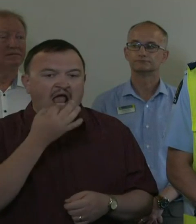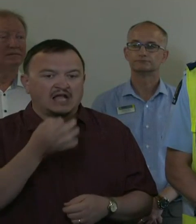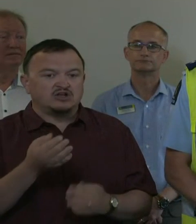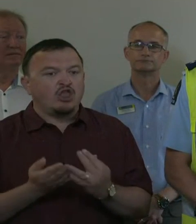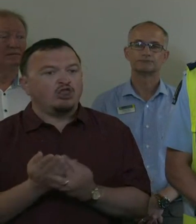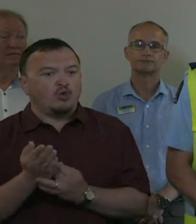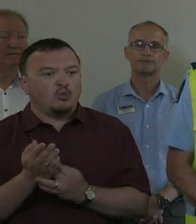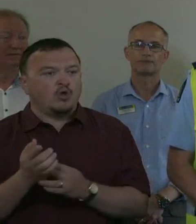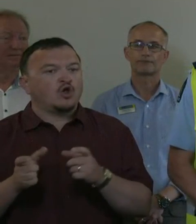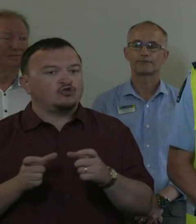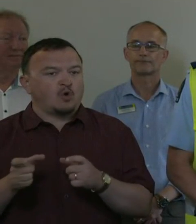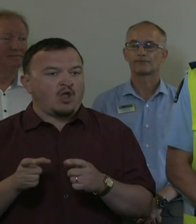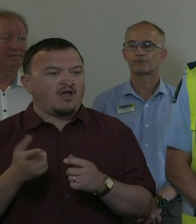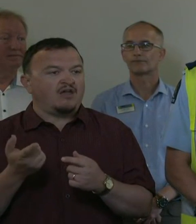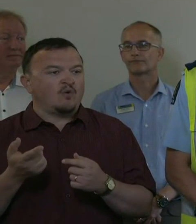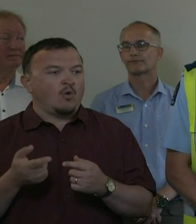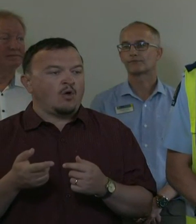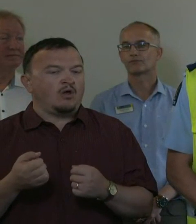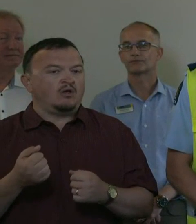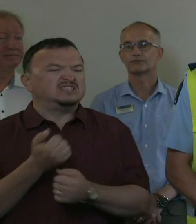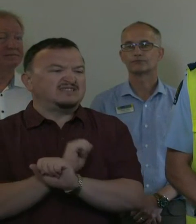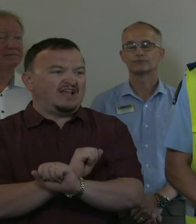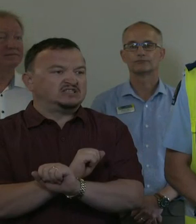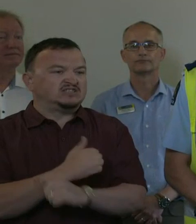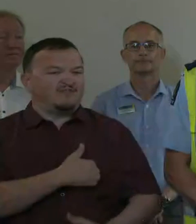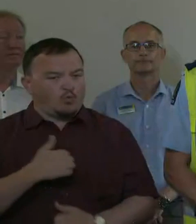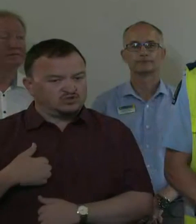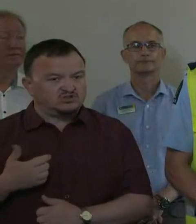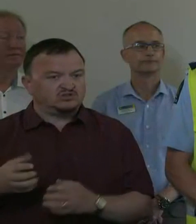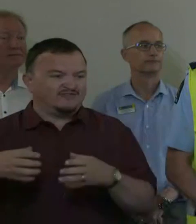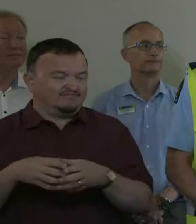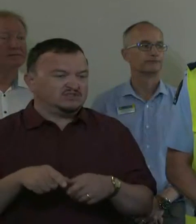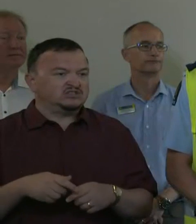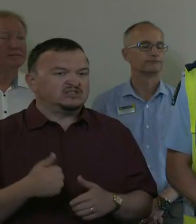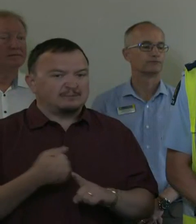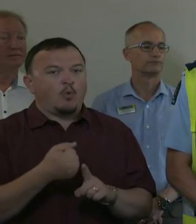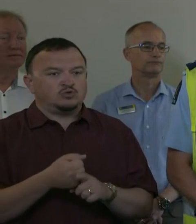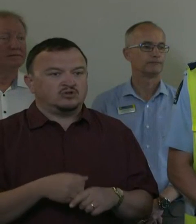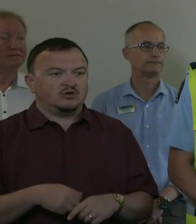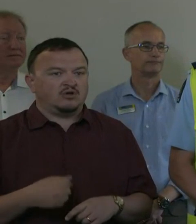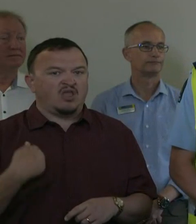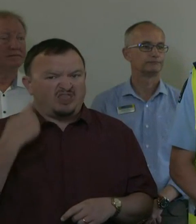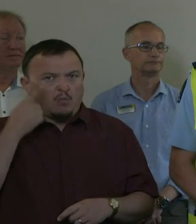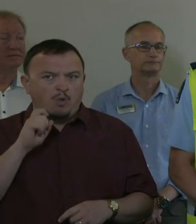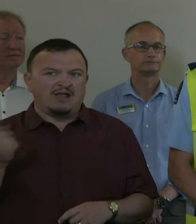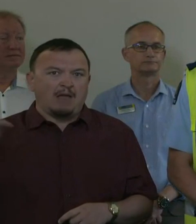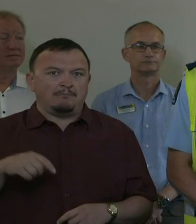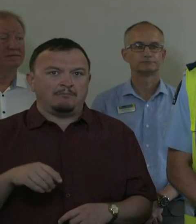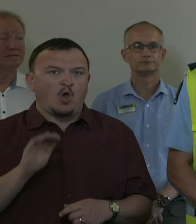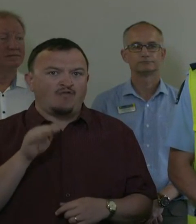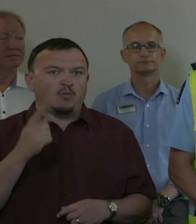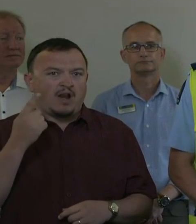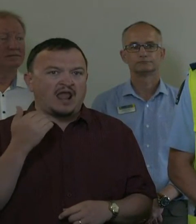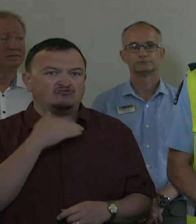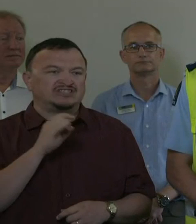through the Controller for New Zealand Defence Force support. At the end of today, we anticipate there will be over 110 New Zealand Defence